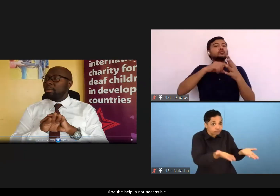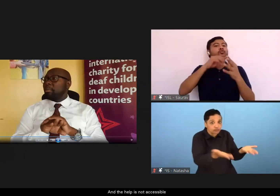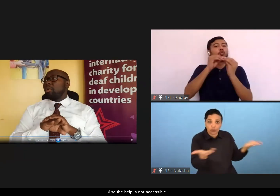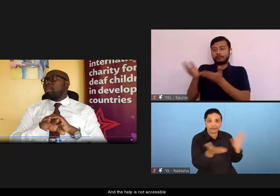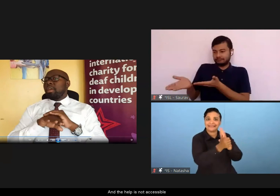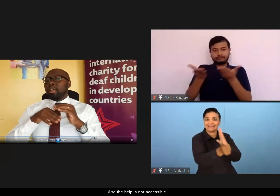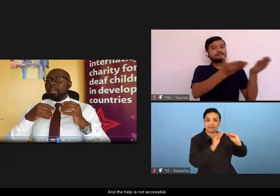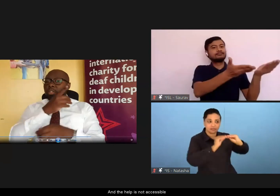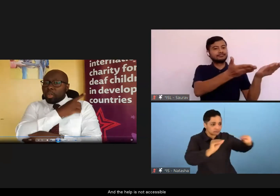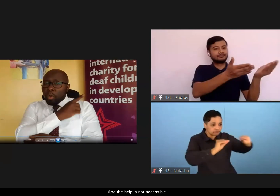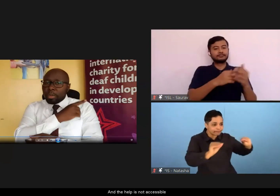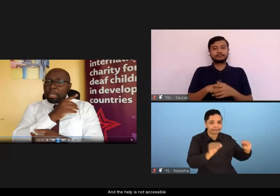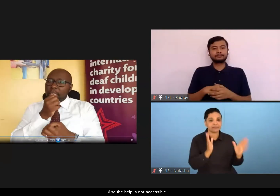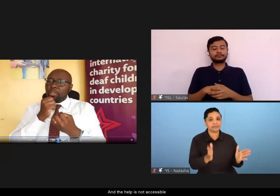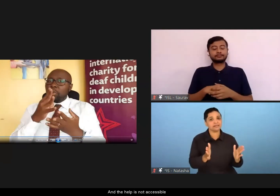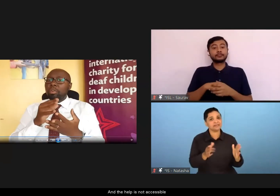And the health is not accessible,